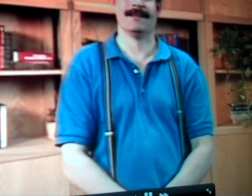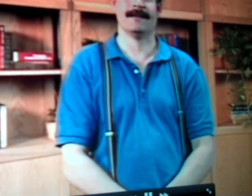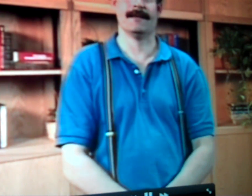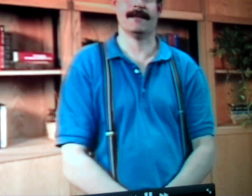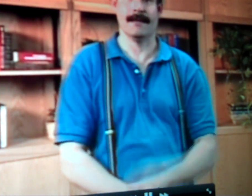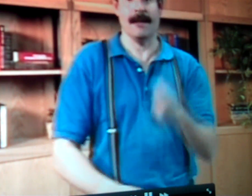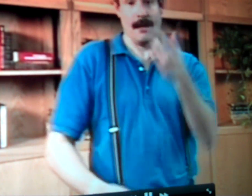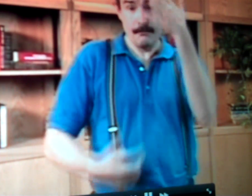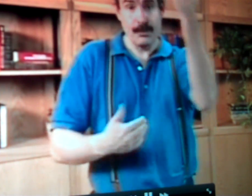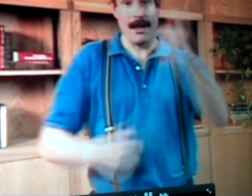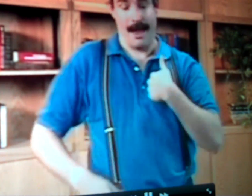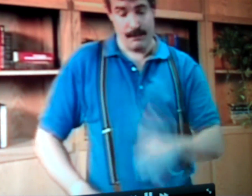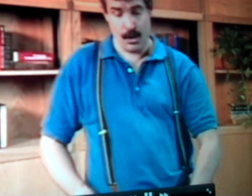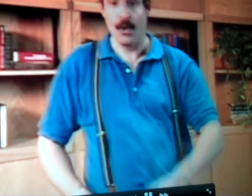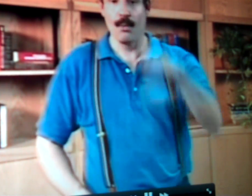successful communication.